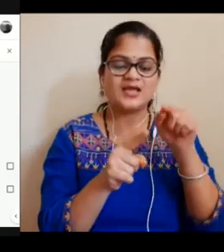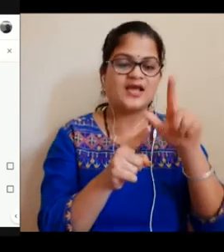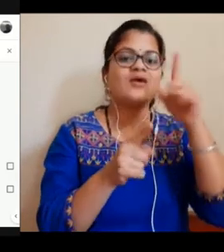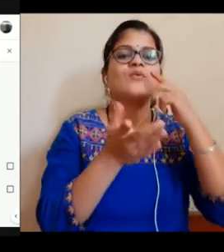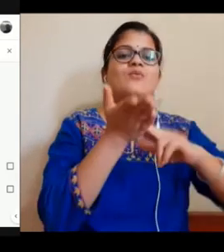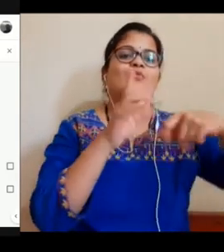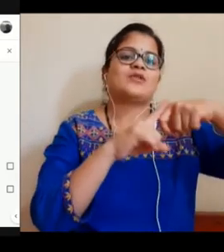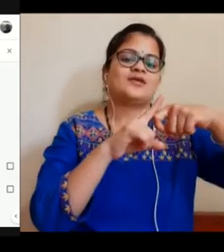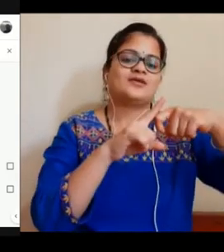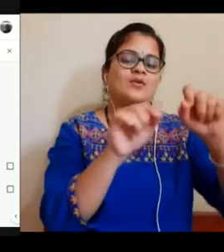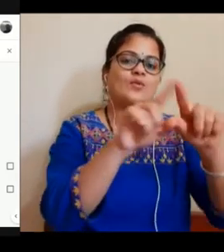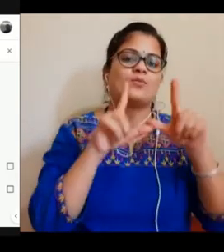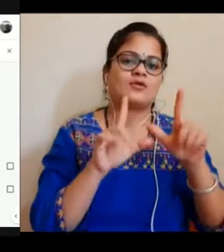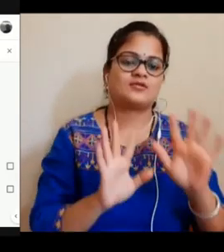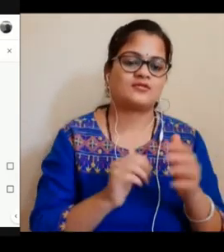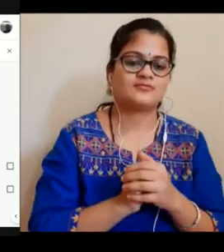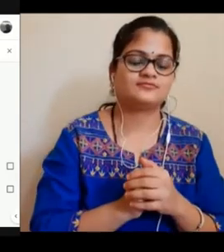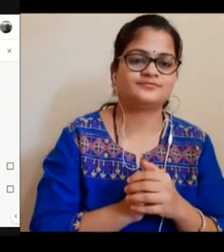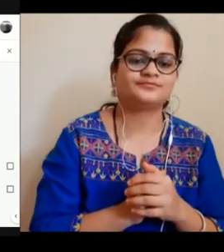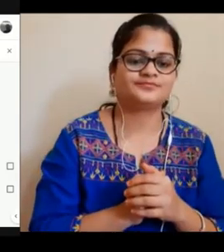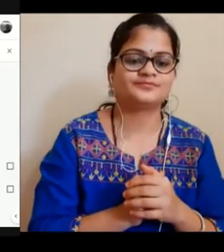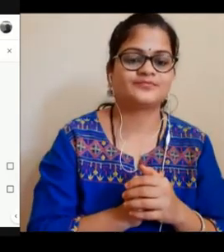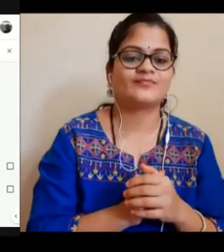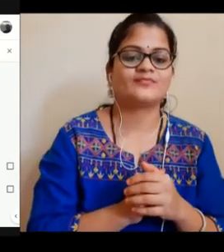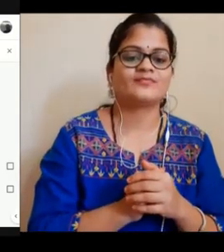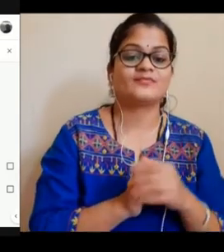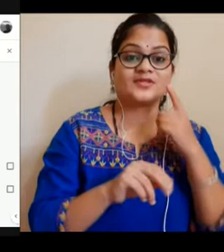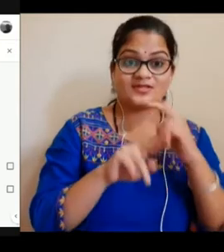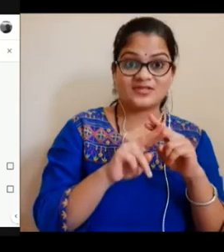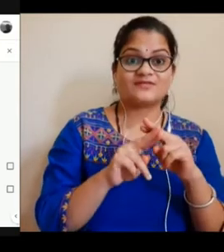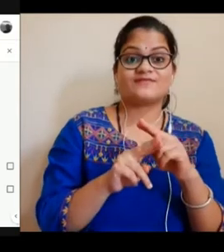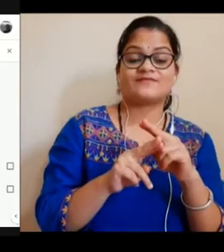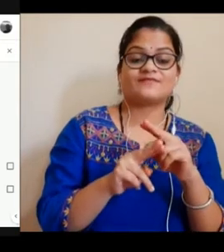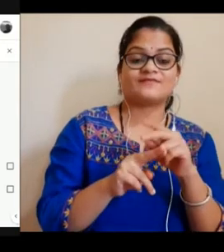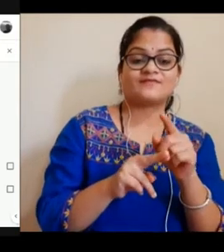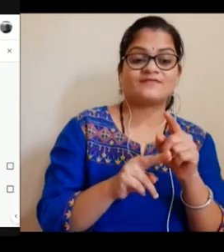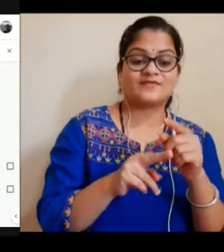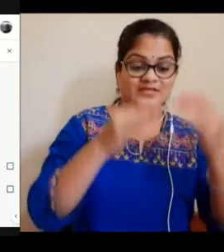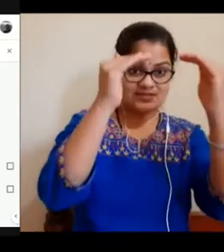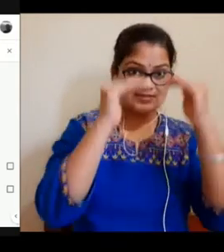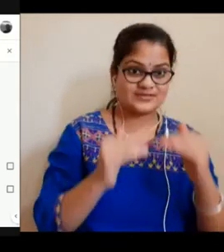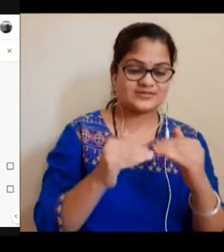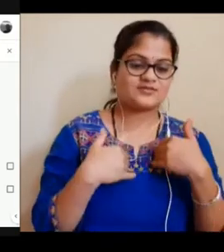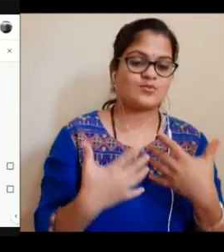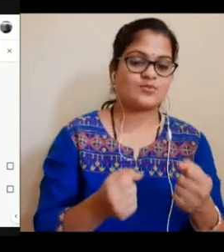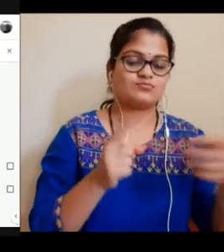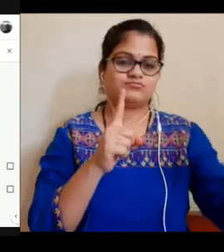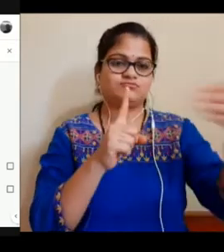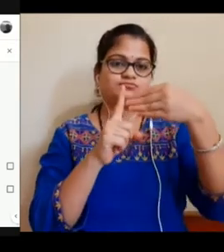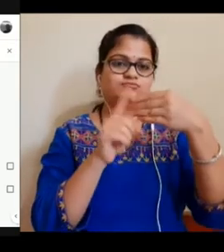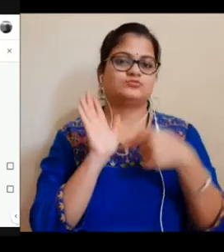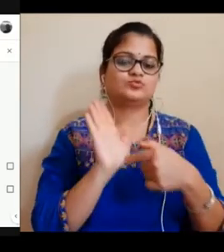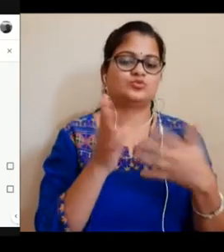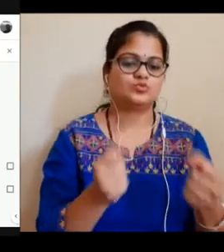kid clicks on the green card, it should go to the next slide. So I'm going to do that.